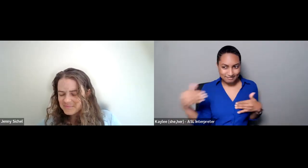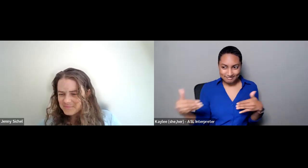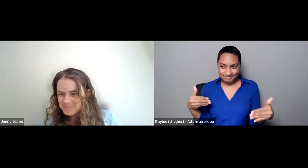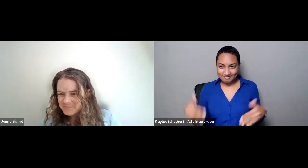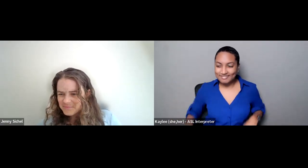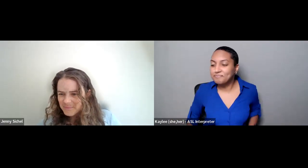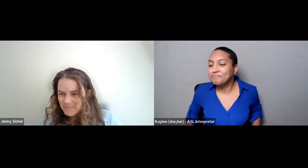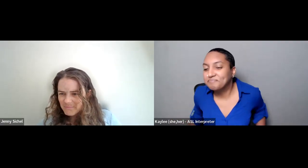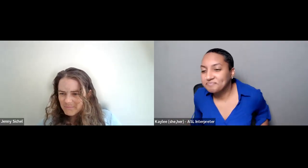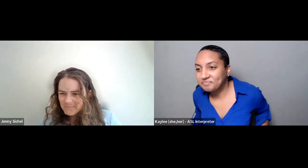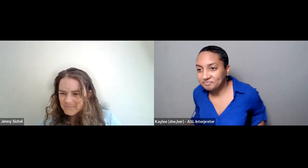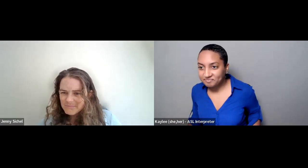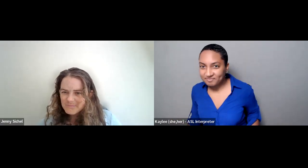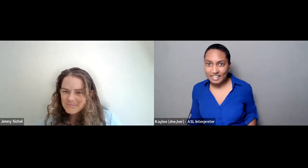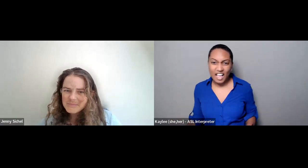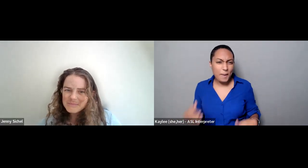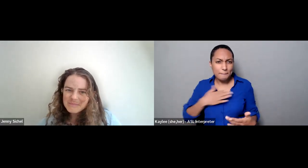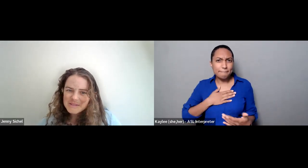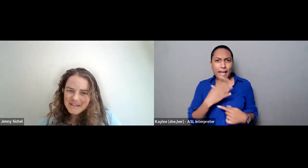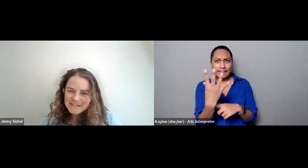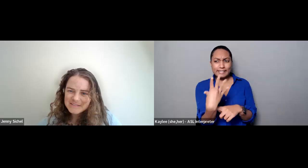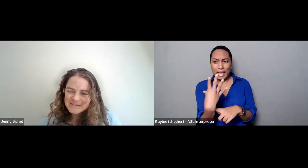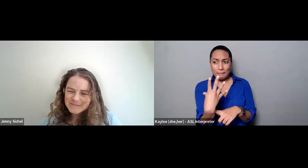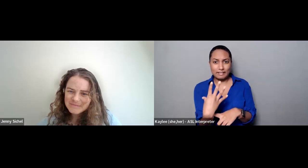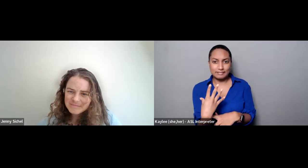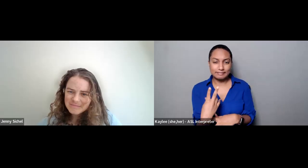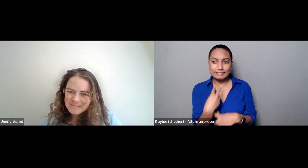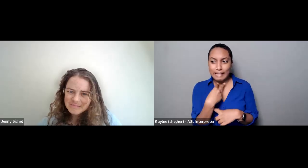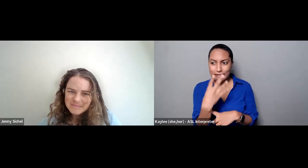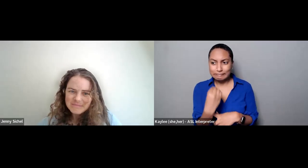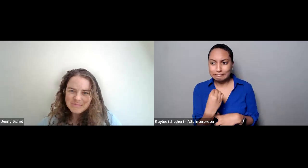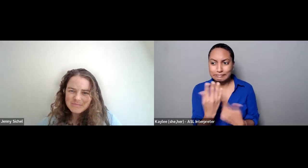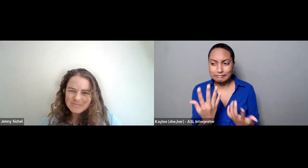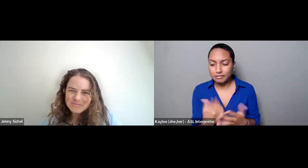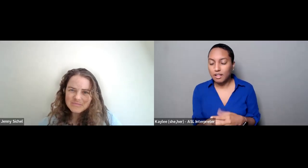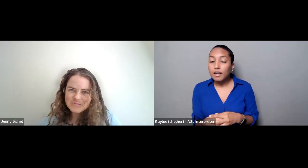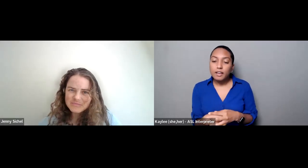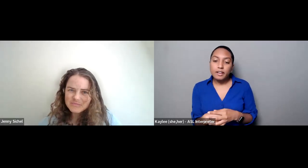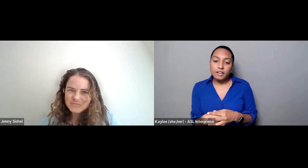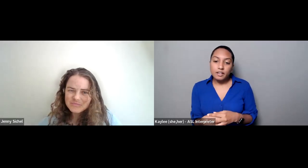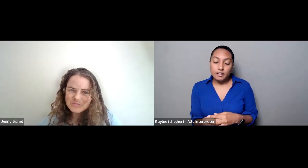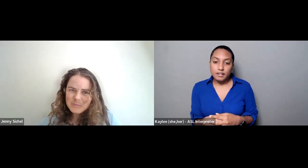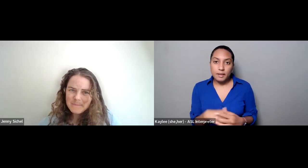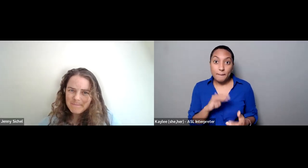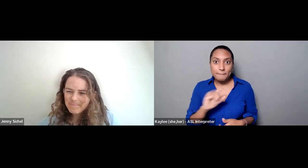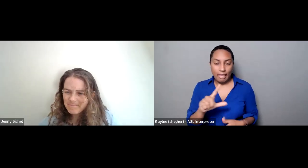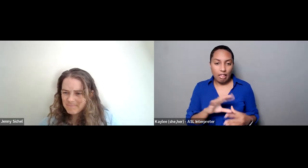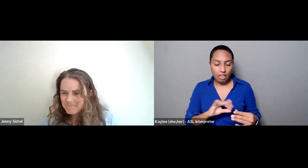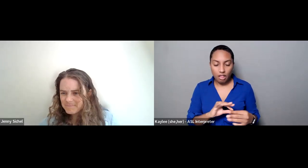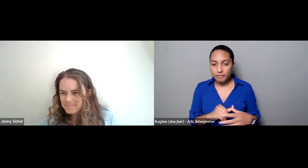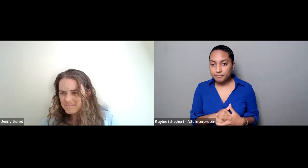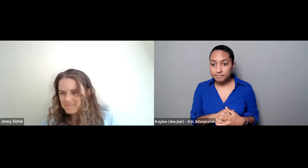I guess my camera's not coming on. I think it gets back to instituting the